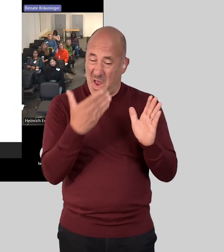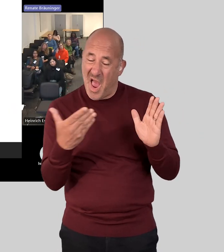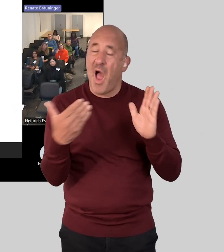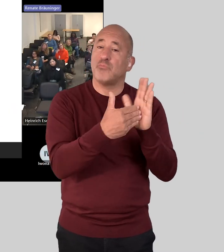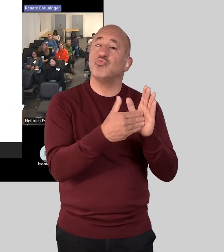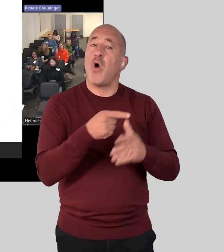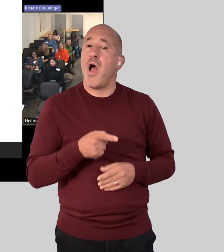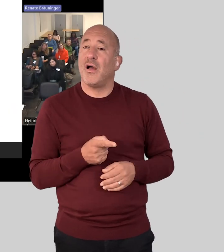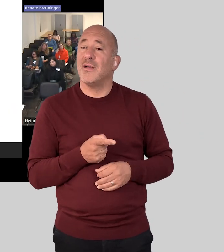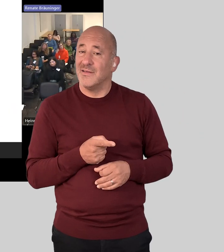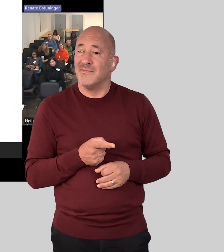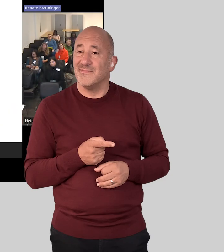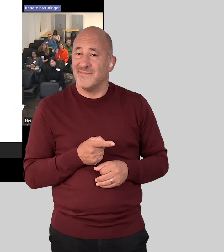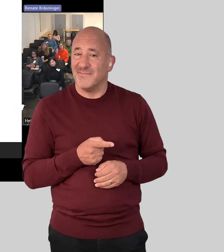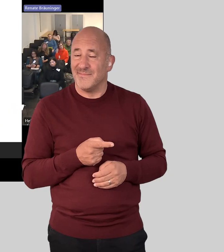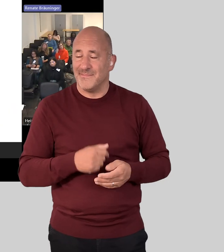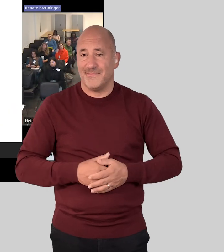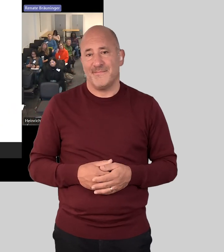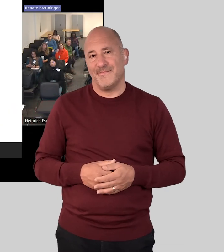And also in terms of